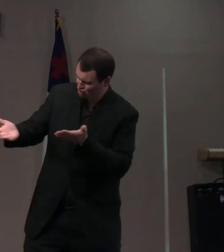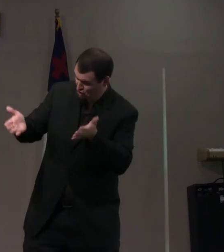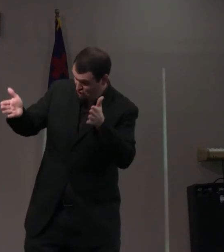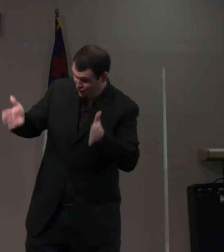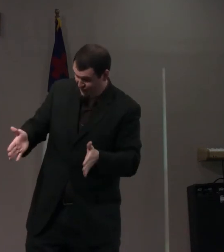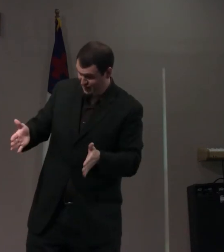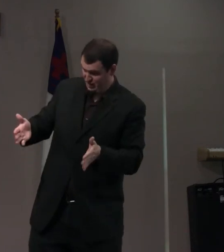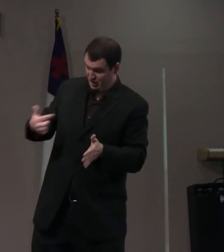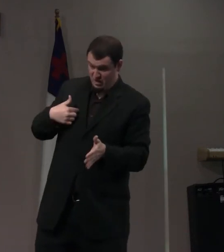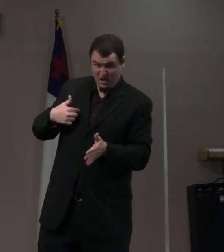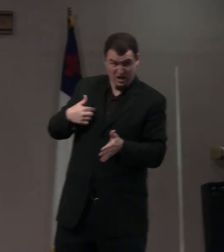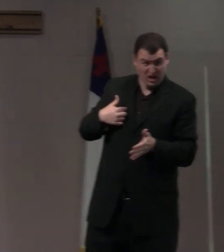you as a servant